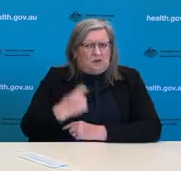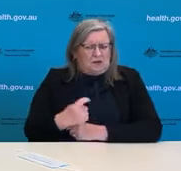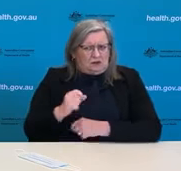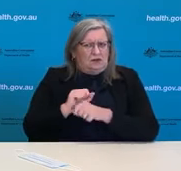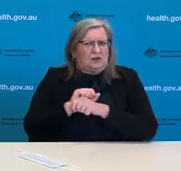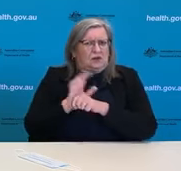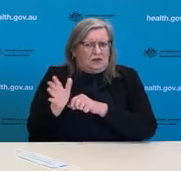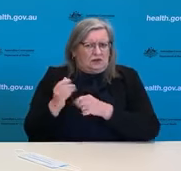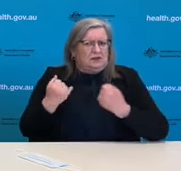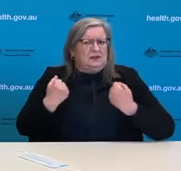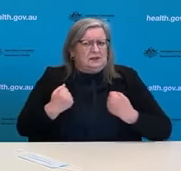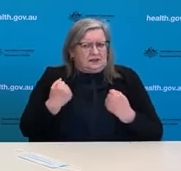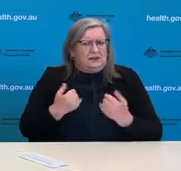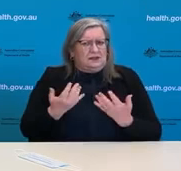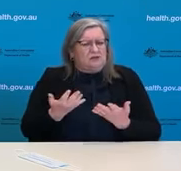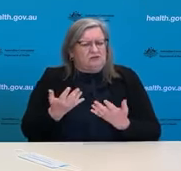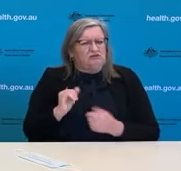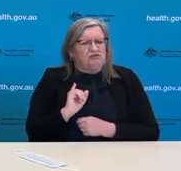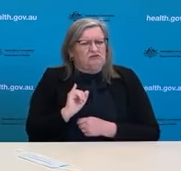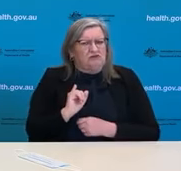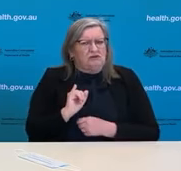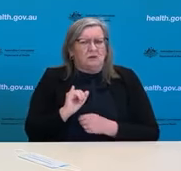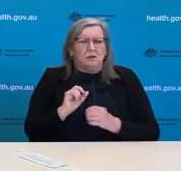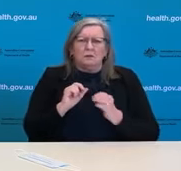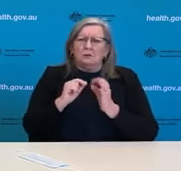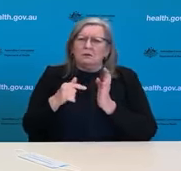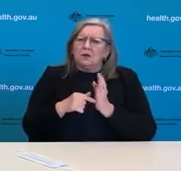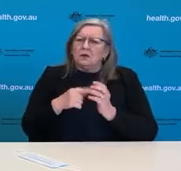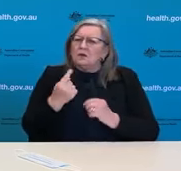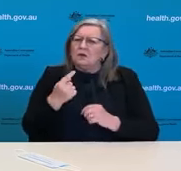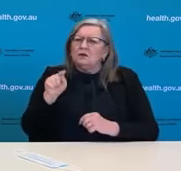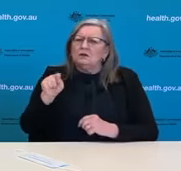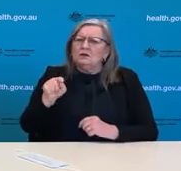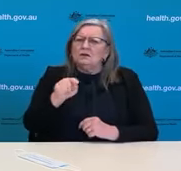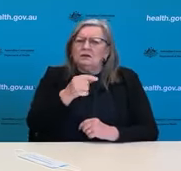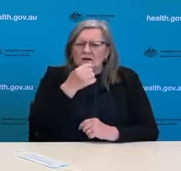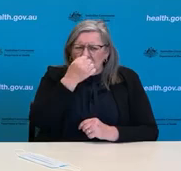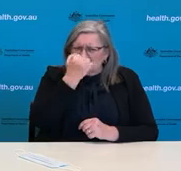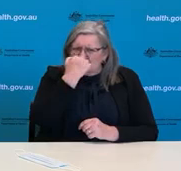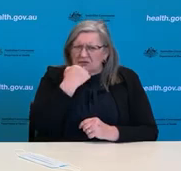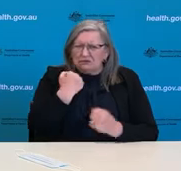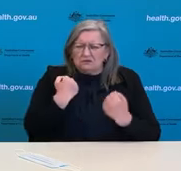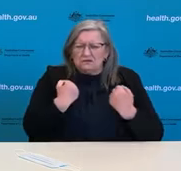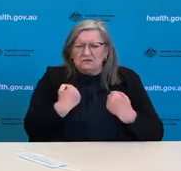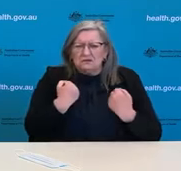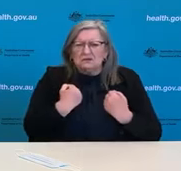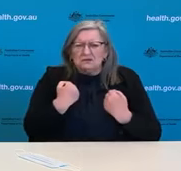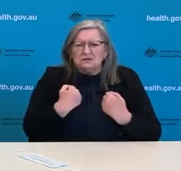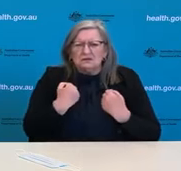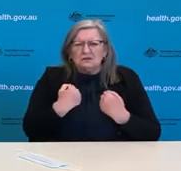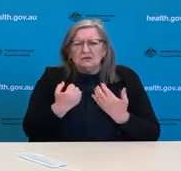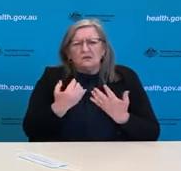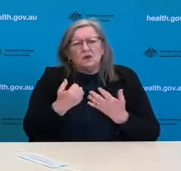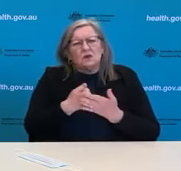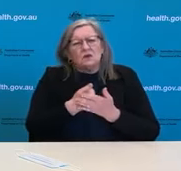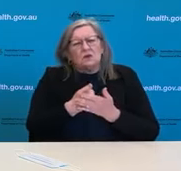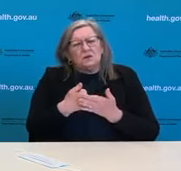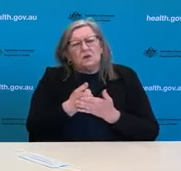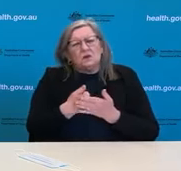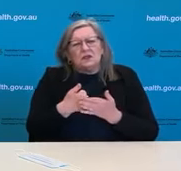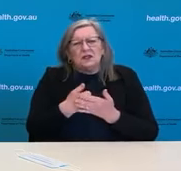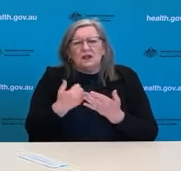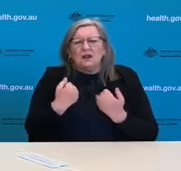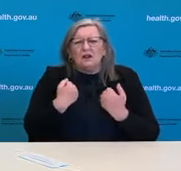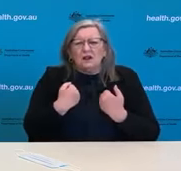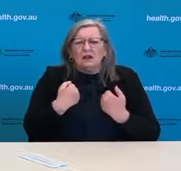COVID-19. For those with mild or moderate symptoms, very often the symptoms have settled and gone away